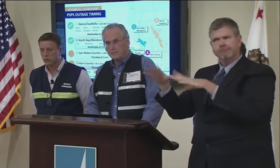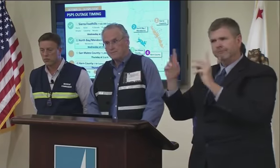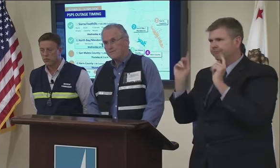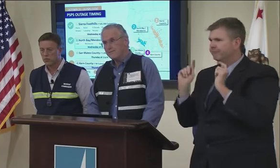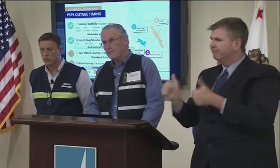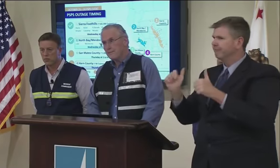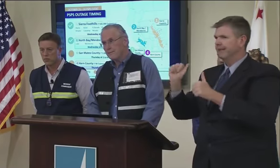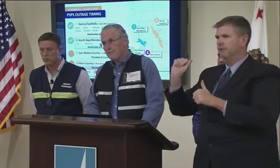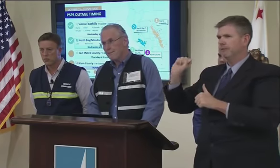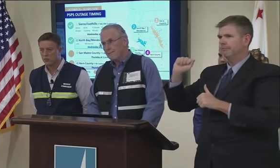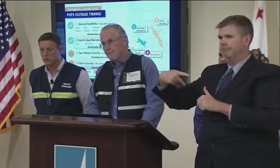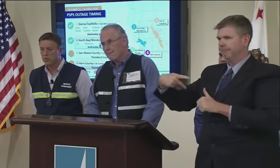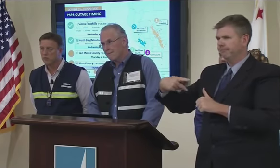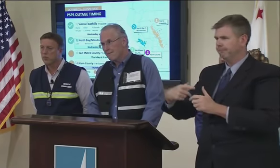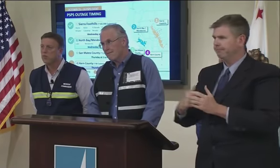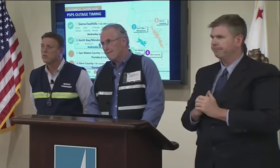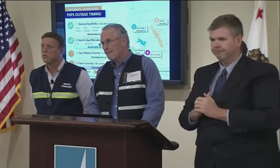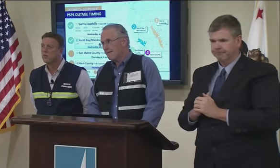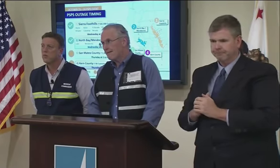everybody.